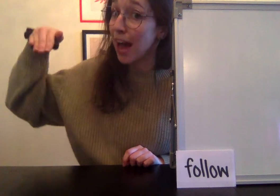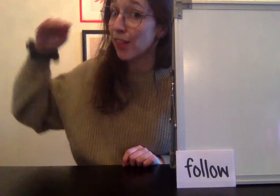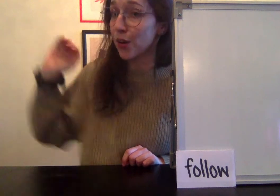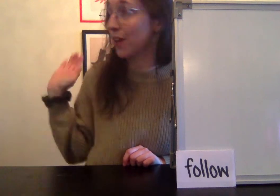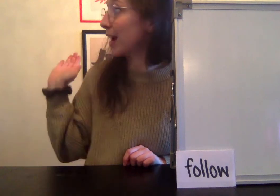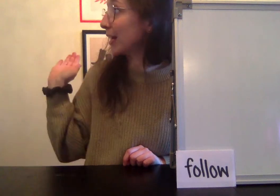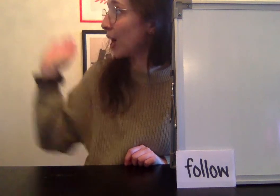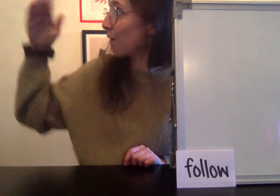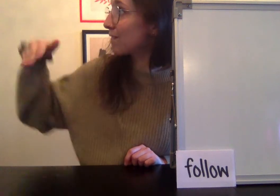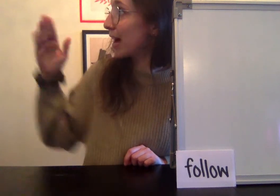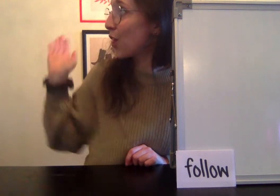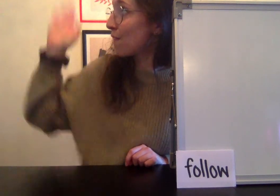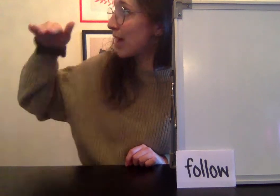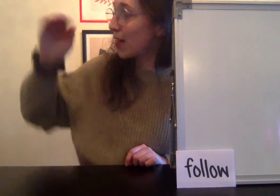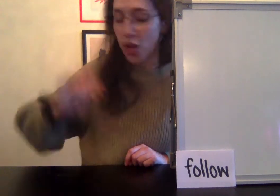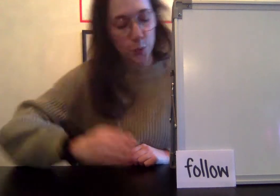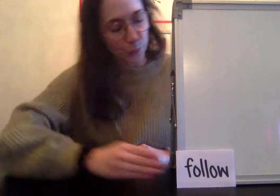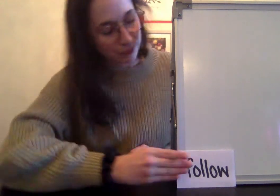Follow, get ready, go.